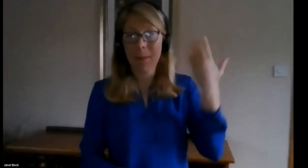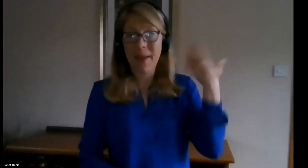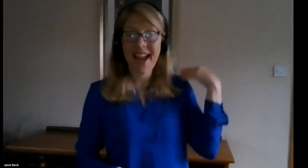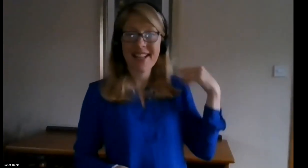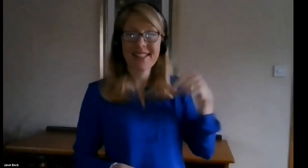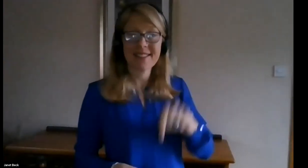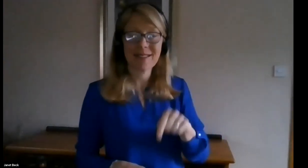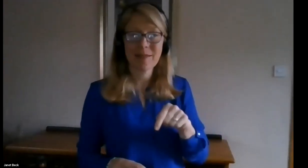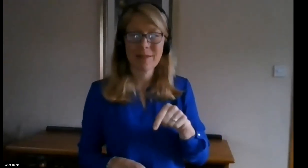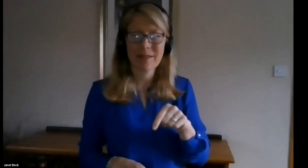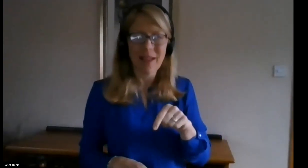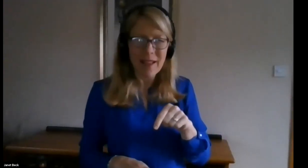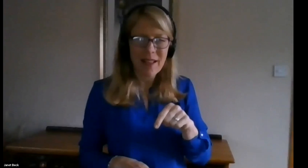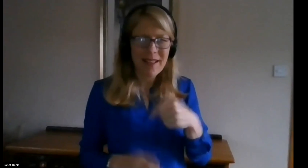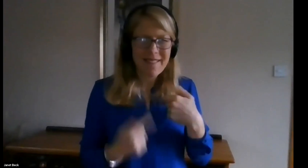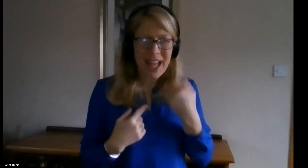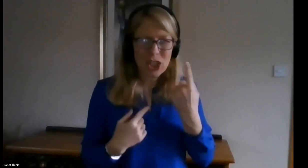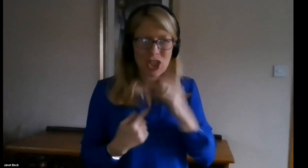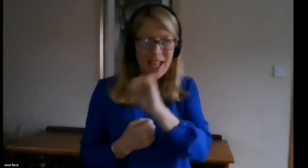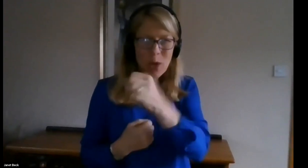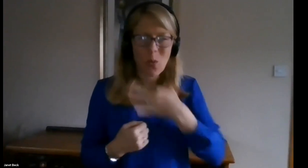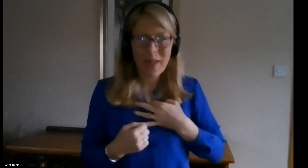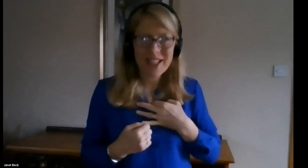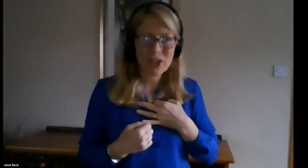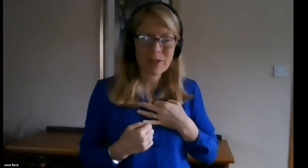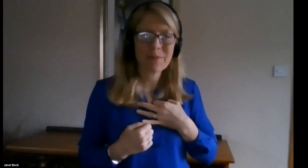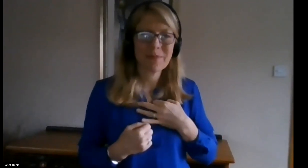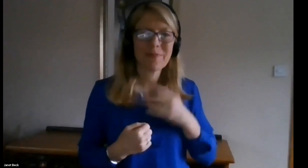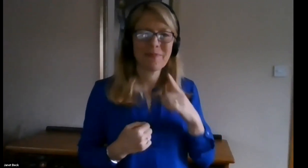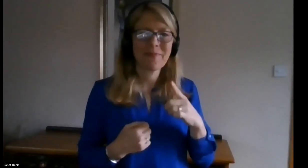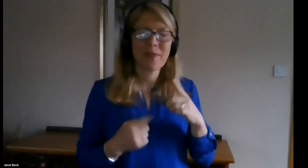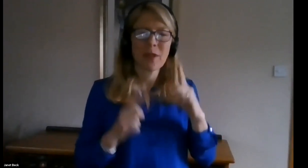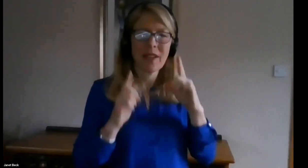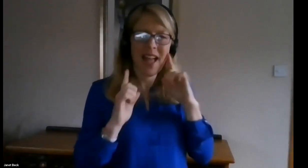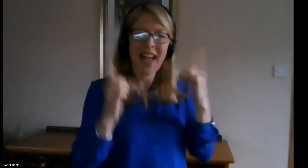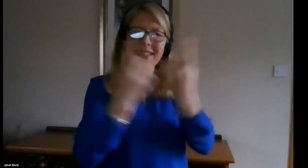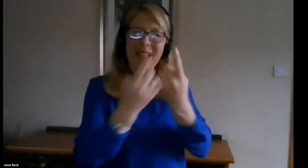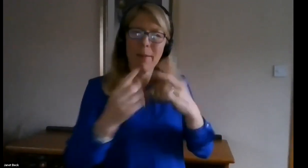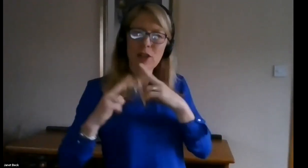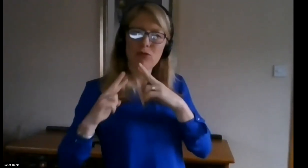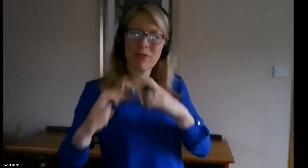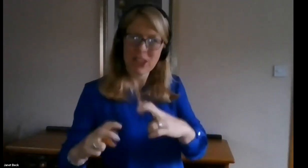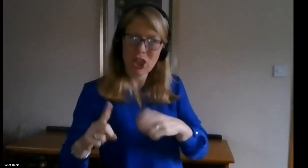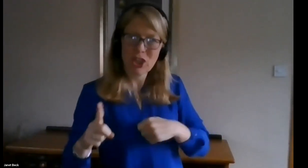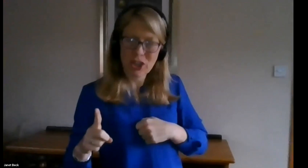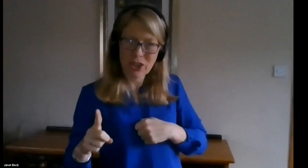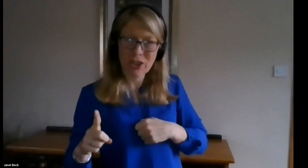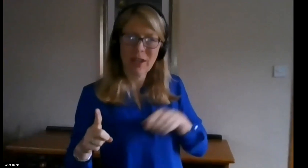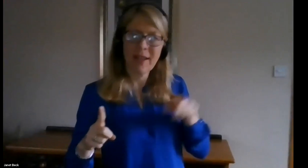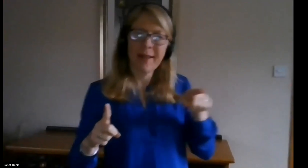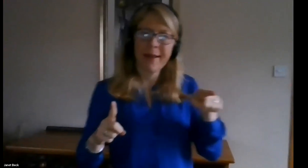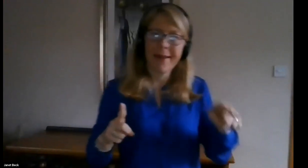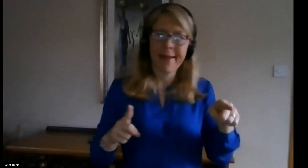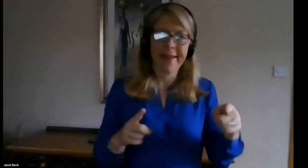if I understand the question right, the crossover between research, academic research, and industry practice